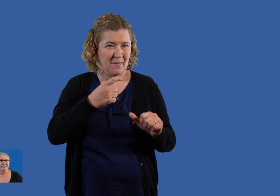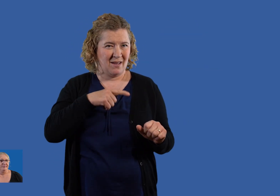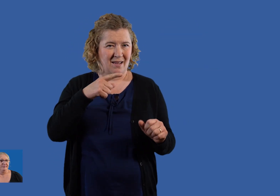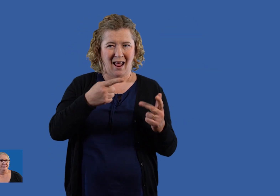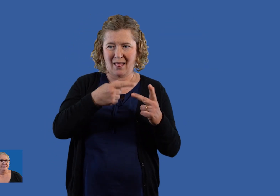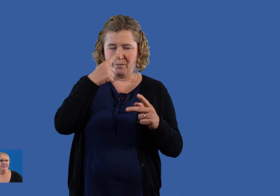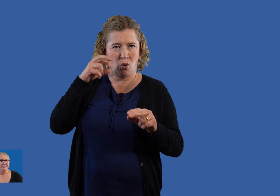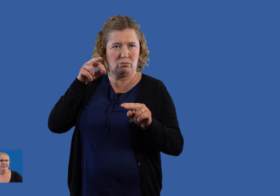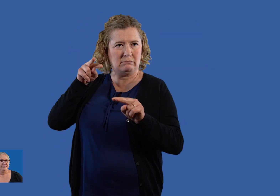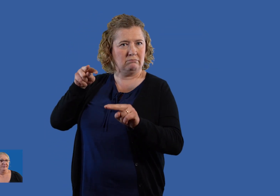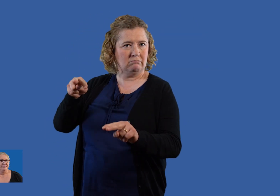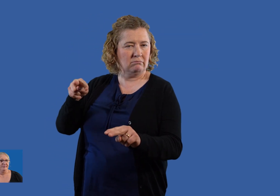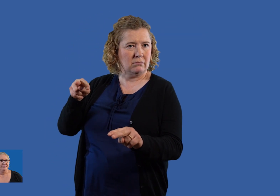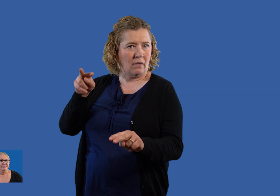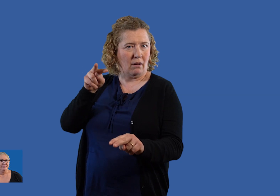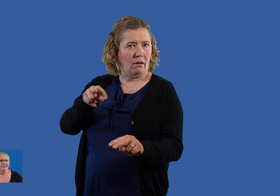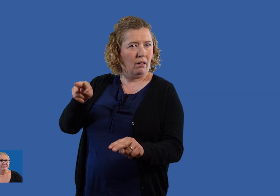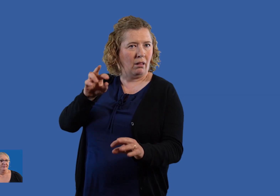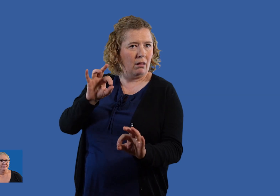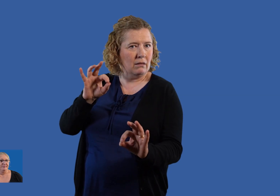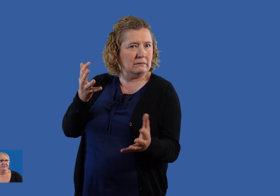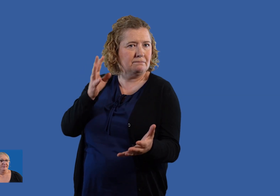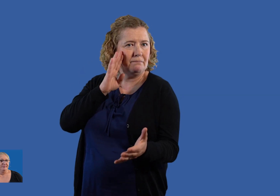because other people don't recognise the signs.